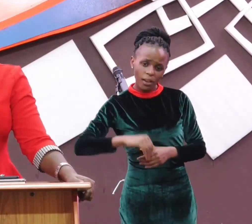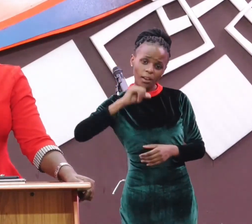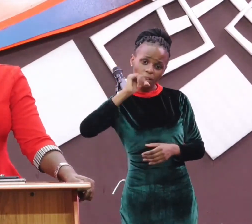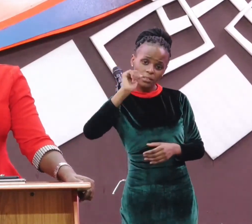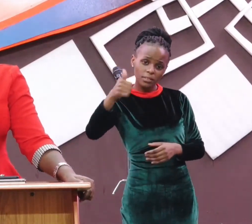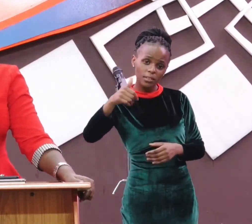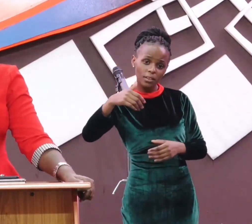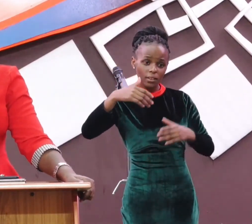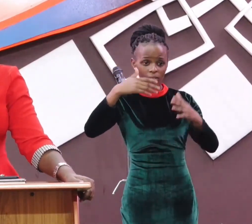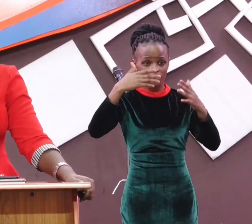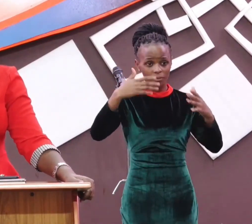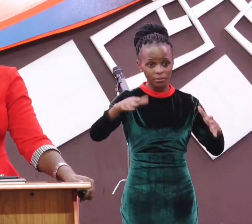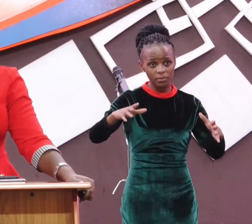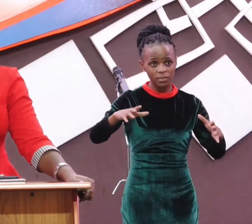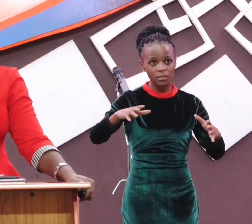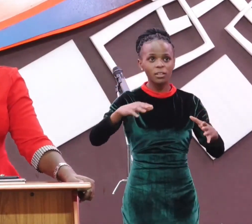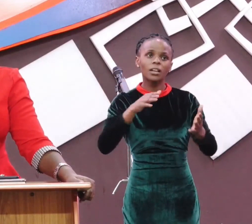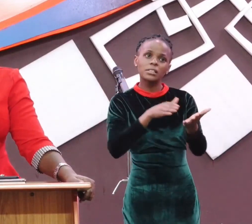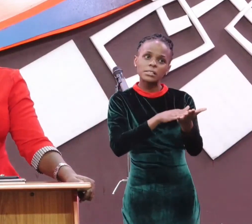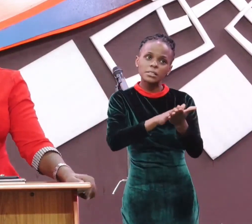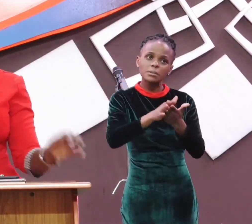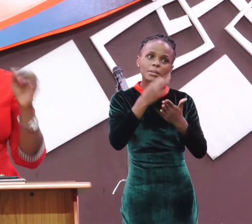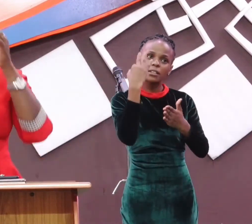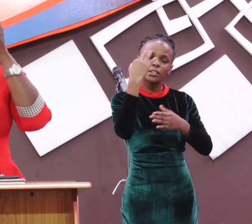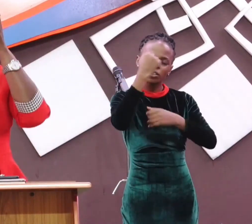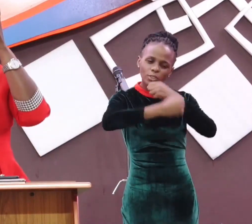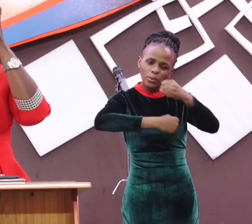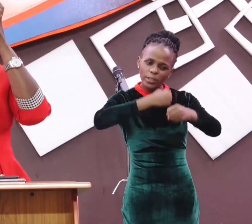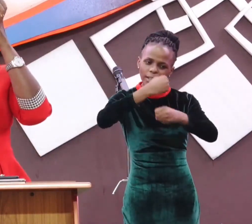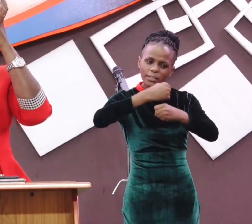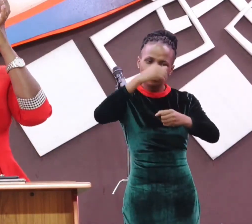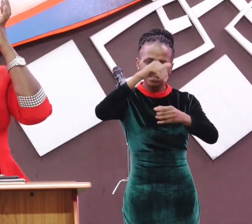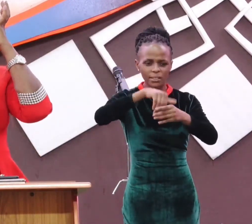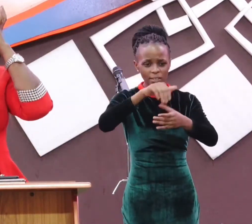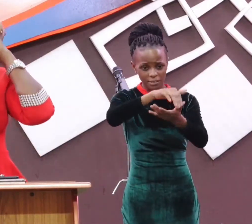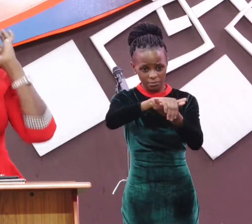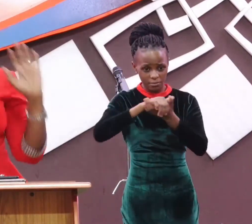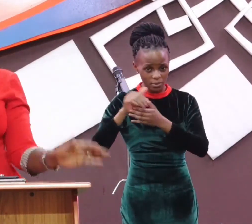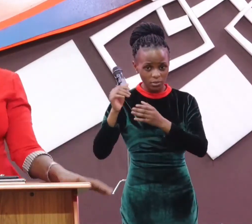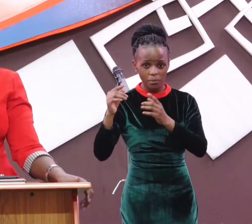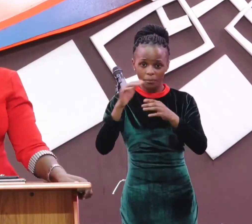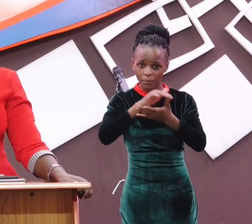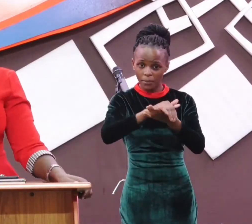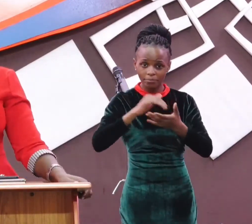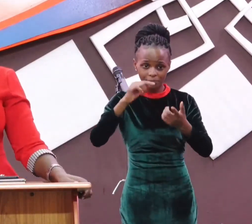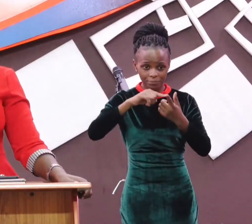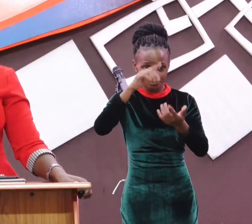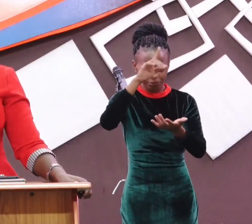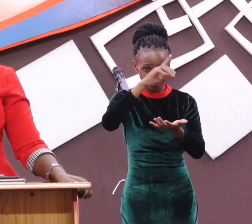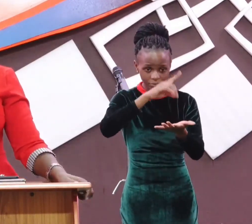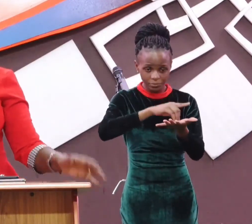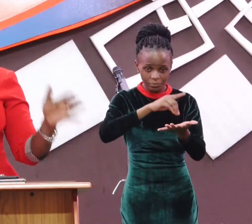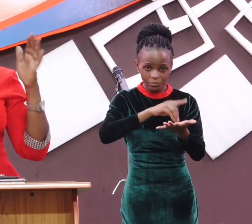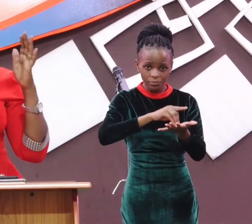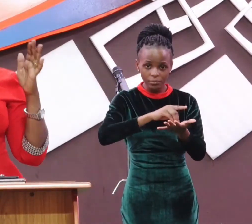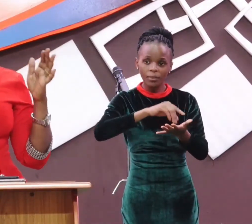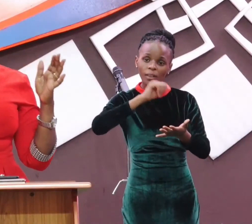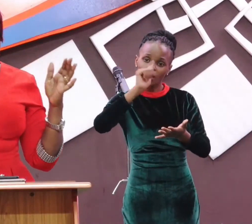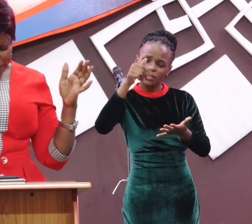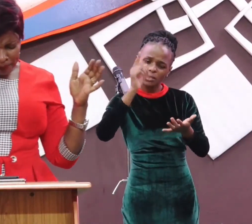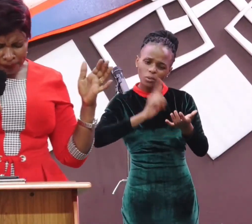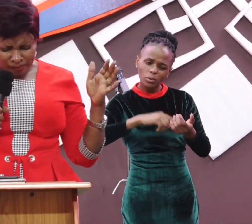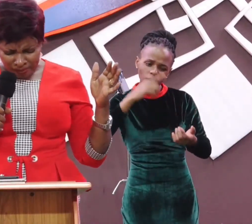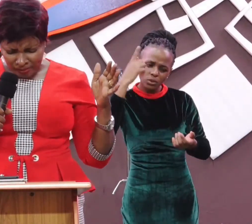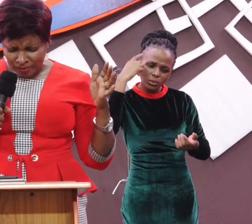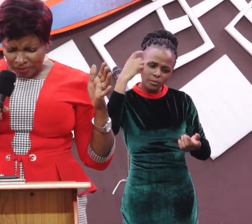akafumbirwa mwami Serumaga nga amaze emyaka ng'esatu mu bufumbo. I just gotten married to Mr. Serumaga and I'd spent 3 years in marriage. Nefuna